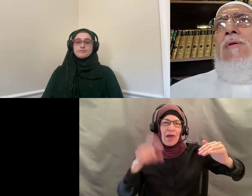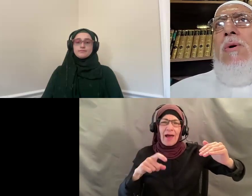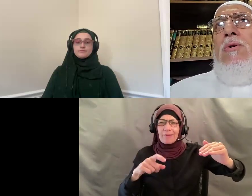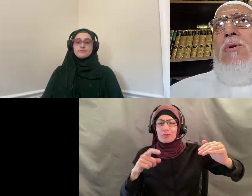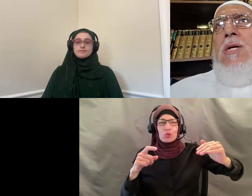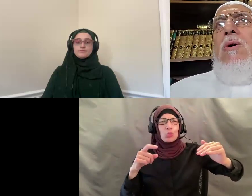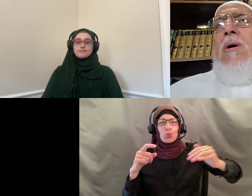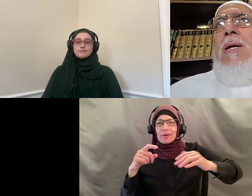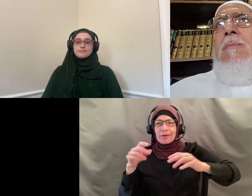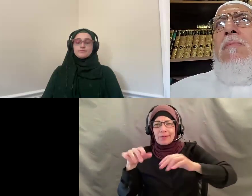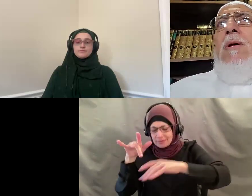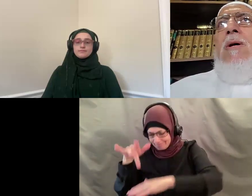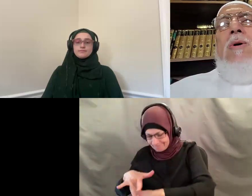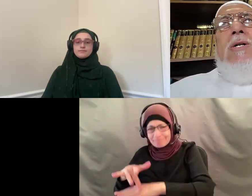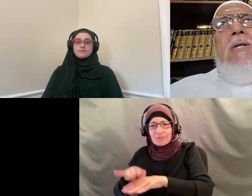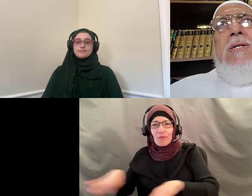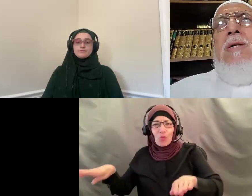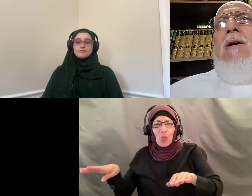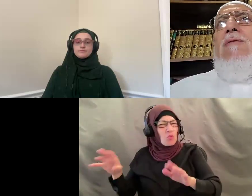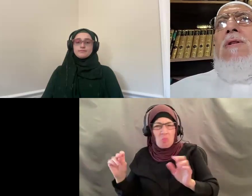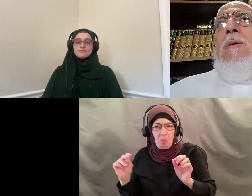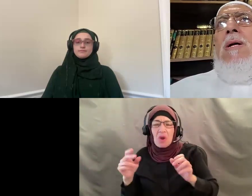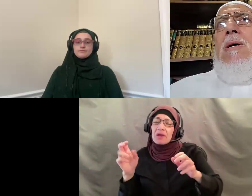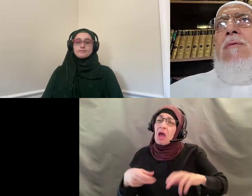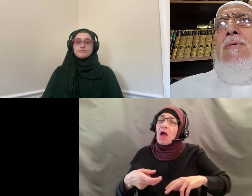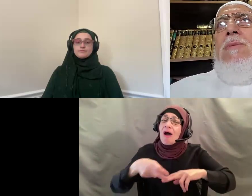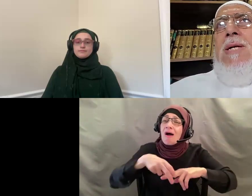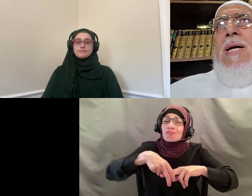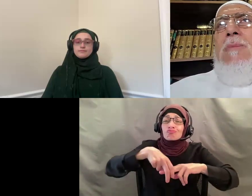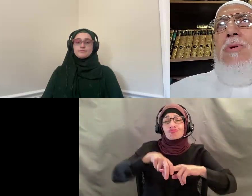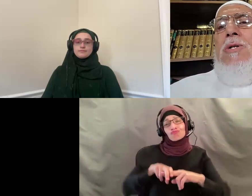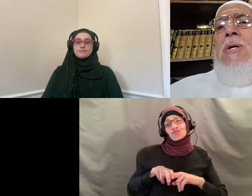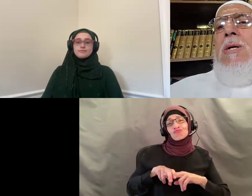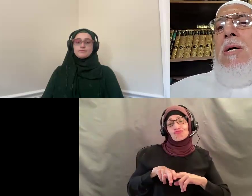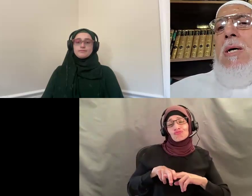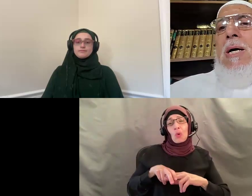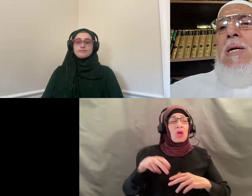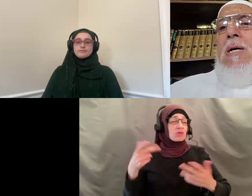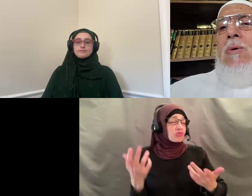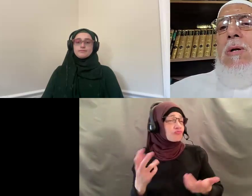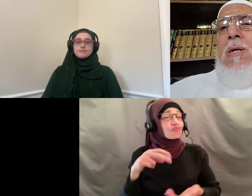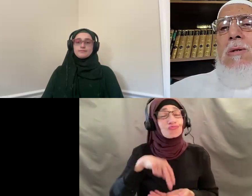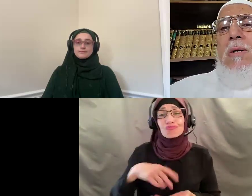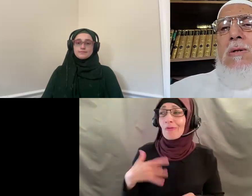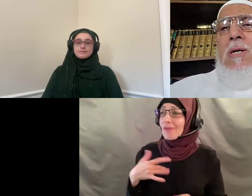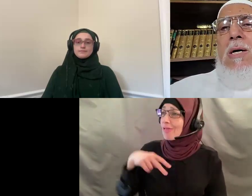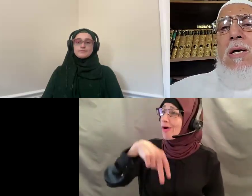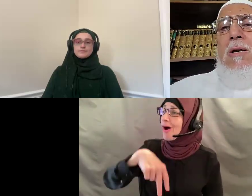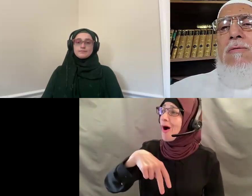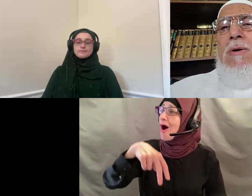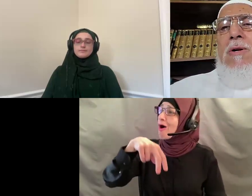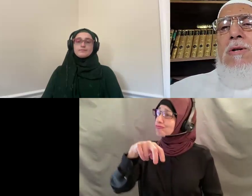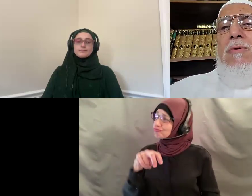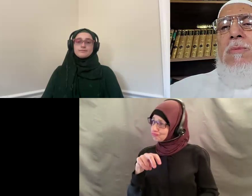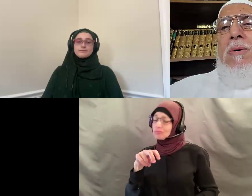to the floor to sit on them. You can just sit comfortably from standing position, and it will not take a